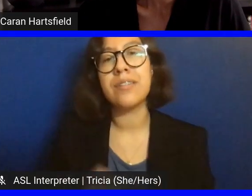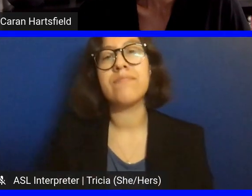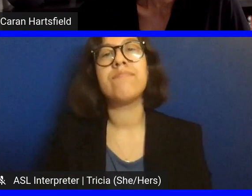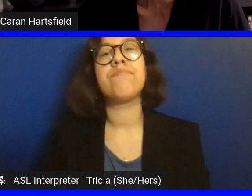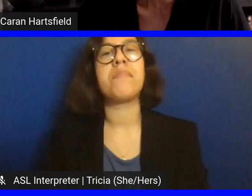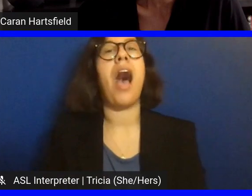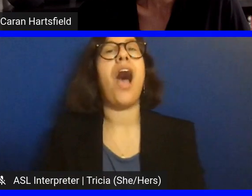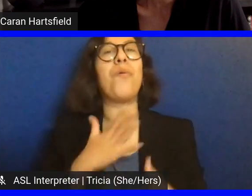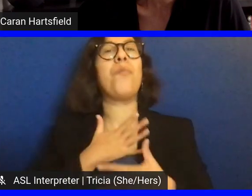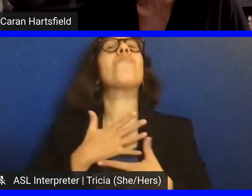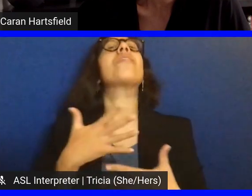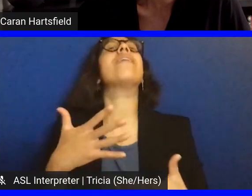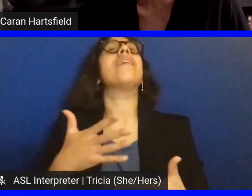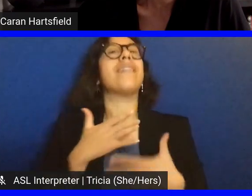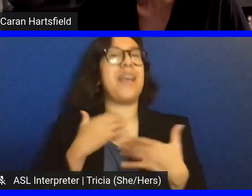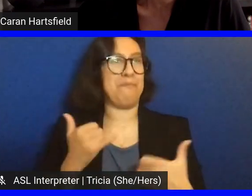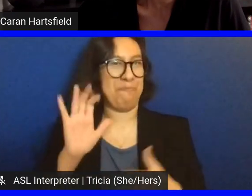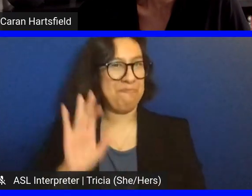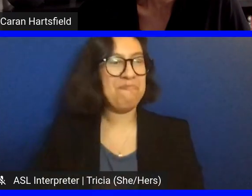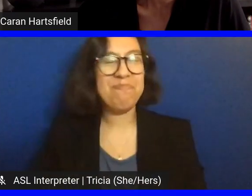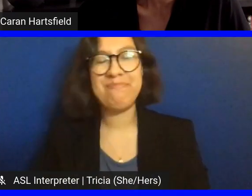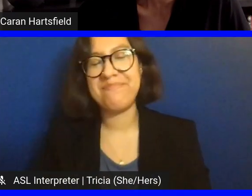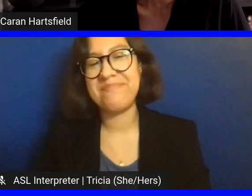I'm gonna breathe. Yeah,